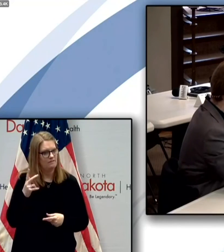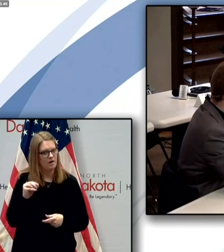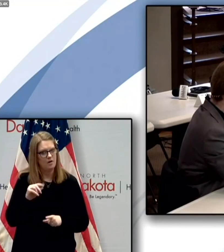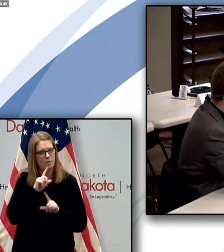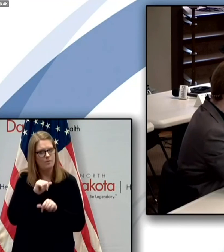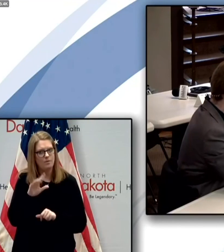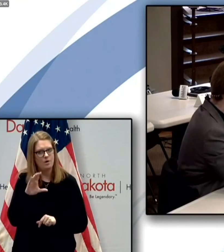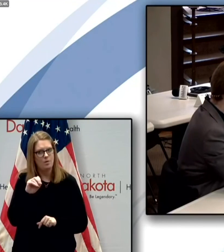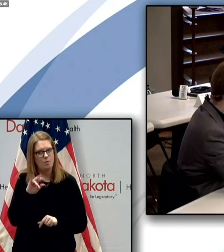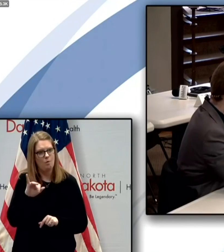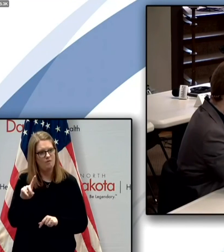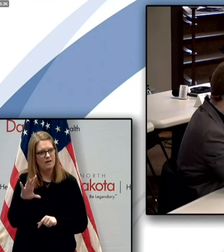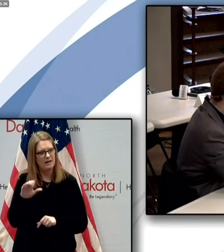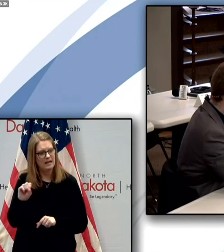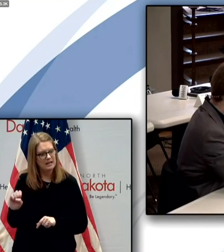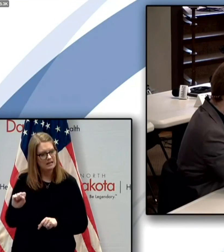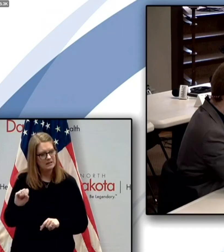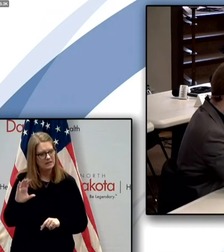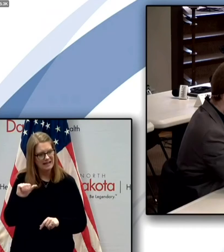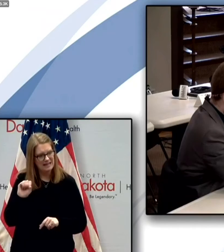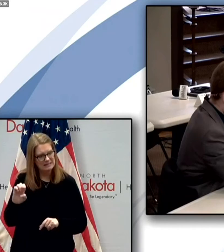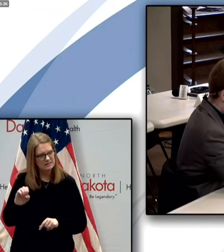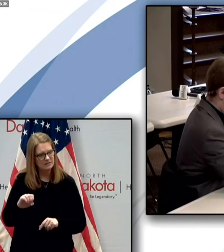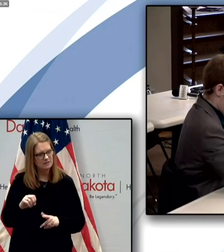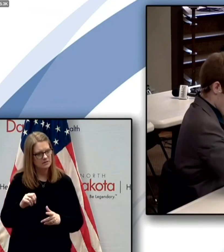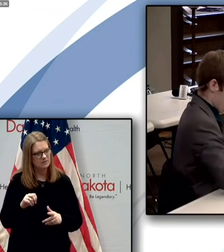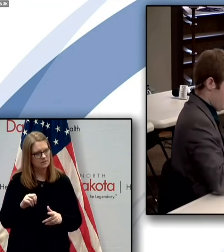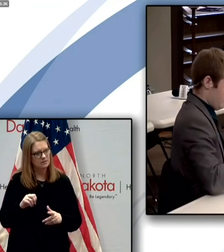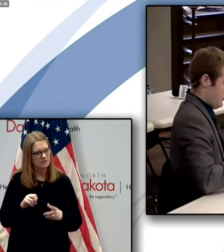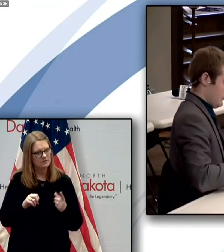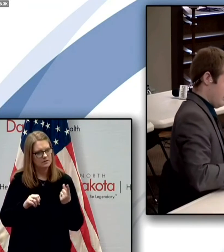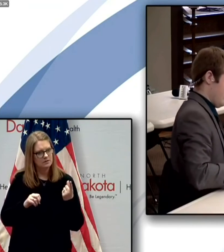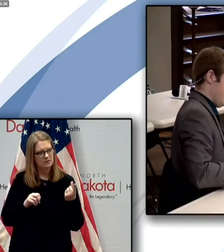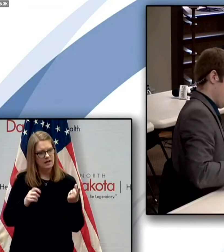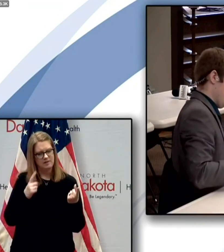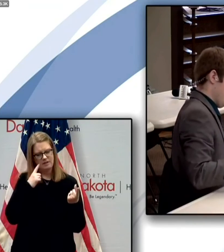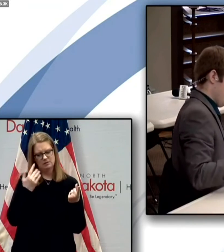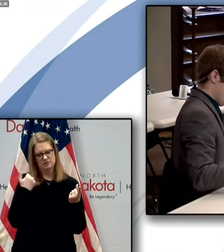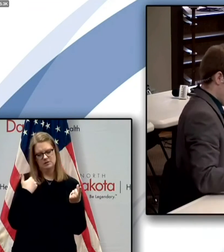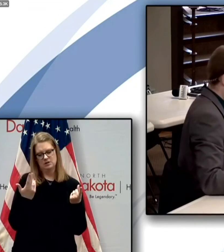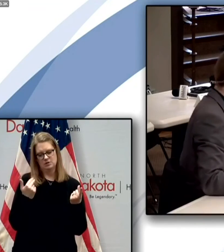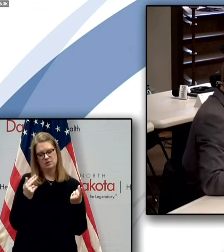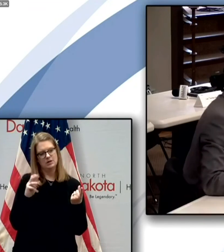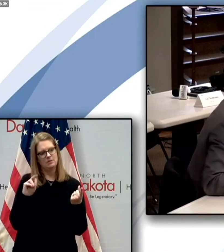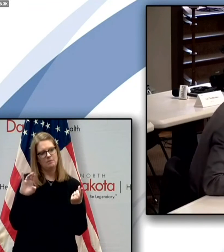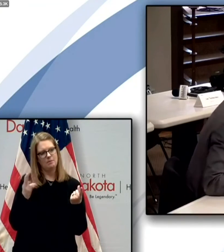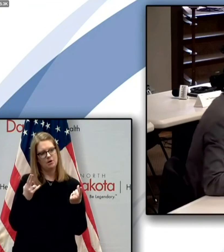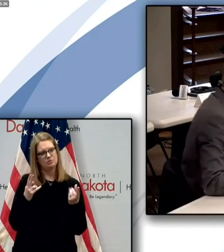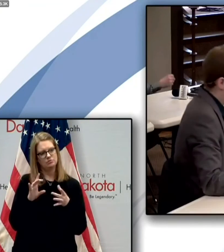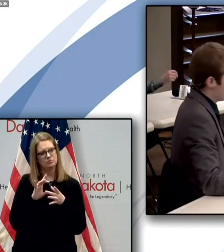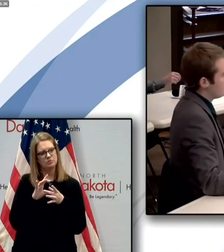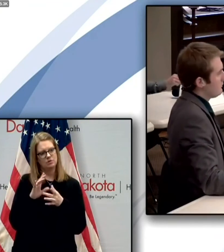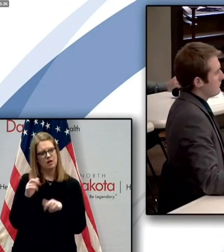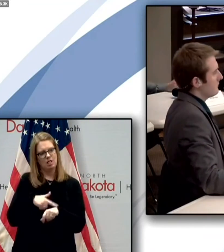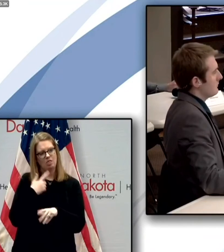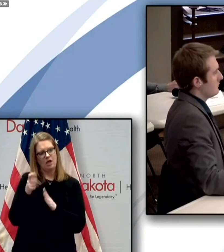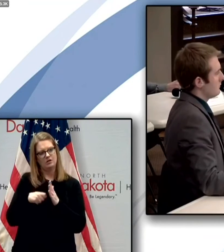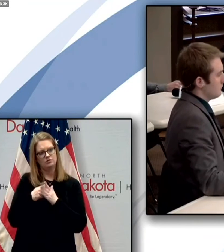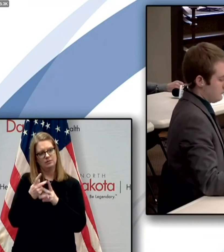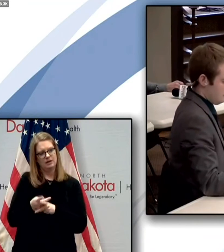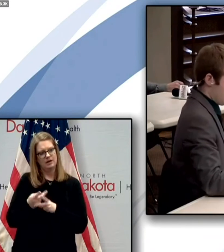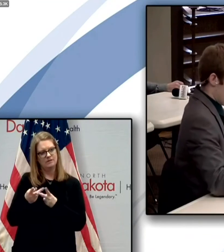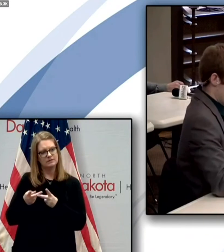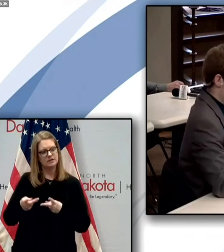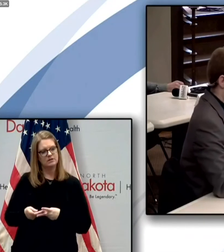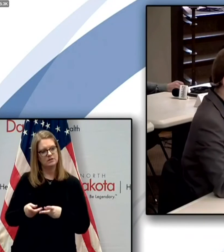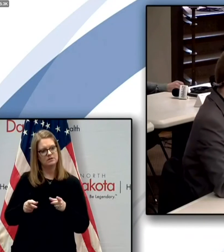just kind of curious, you issued some guidance on the 13th of March, I believe, about long-term care facilities. Has there